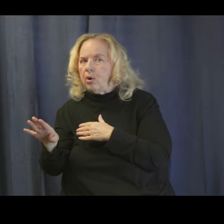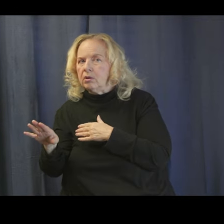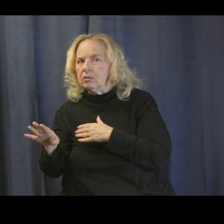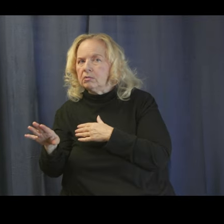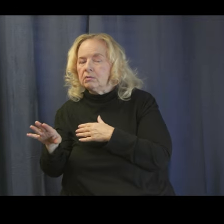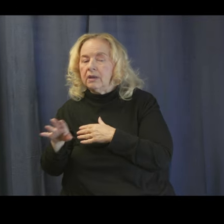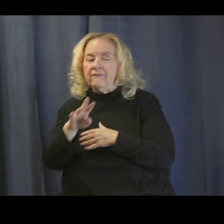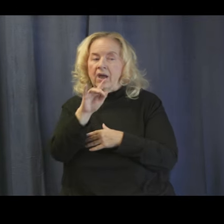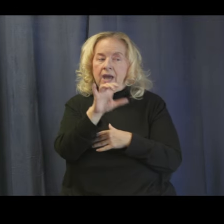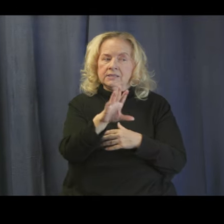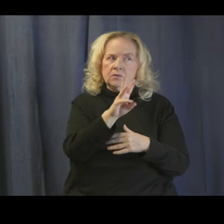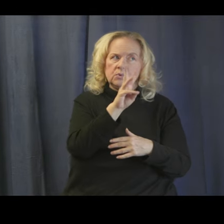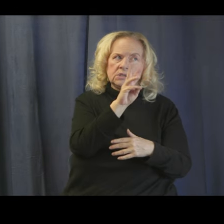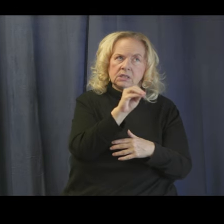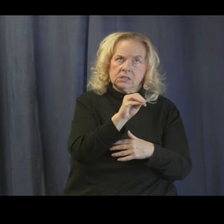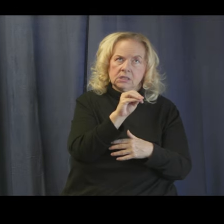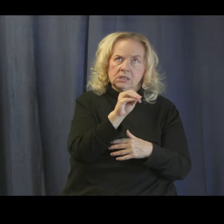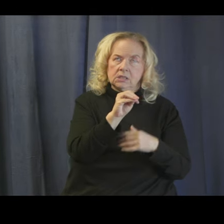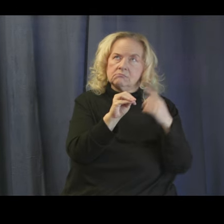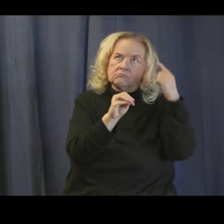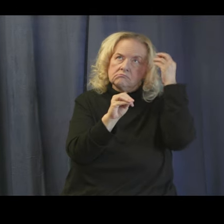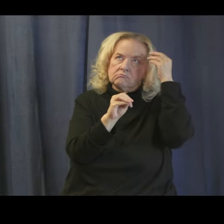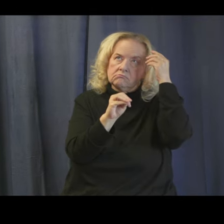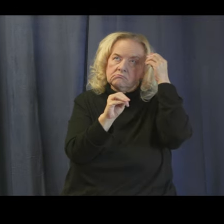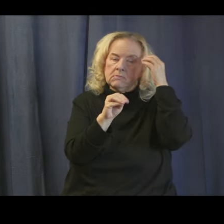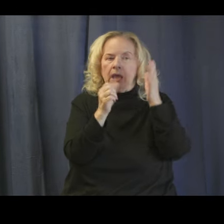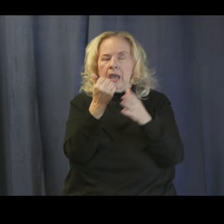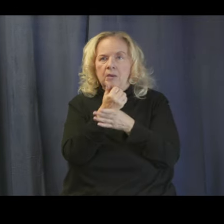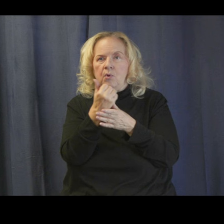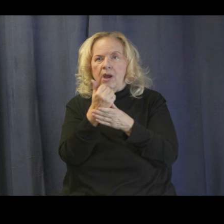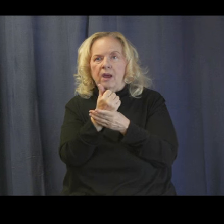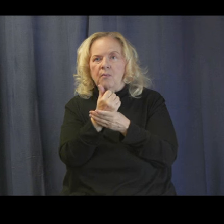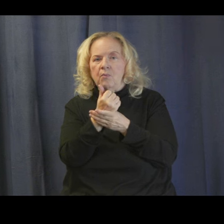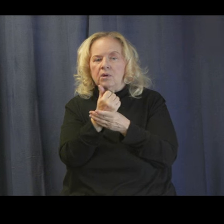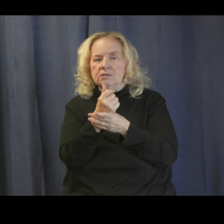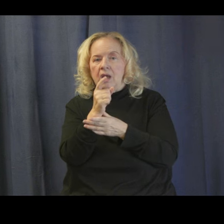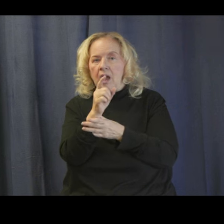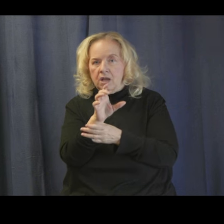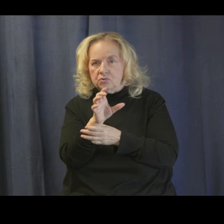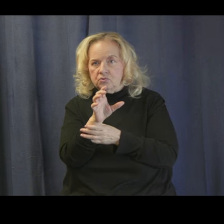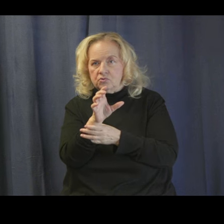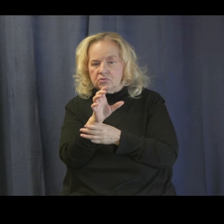well, if Isaac was 60, Abraham was